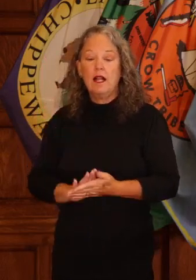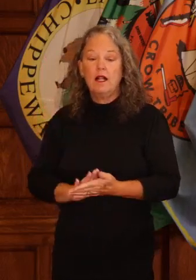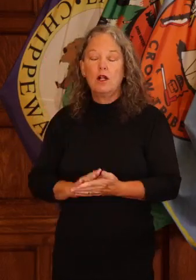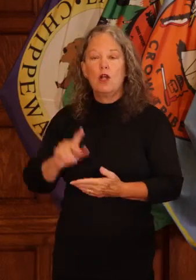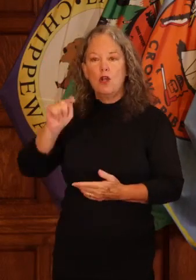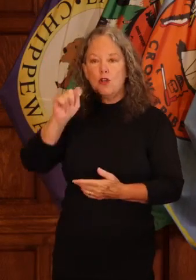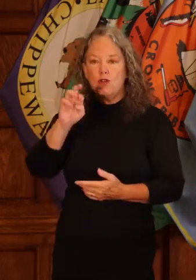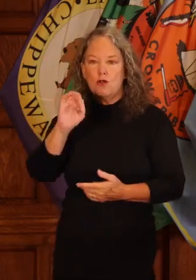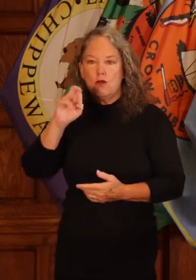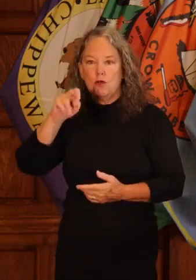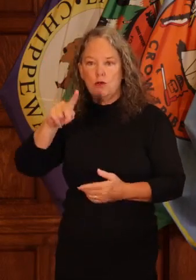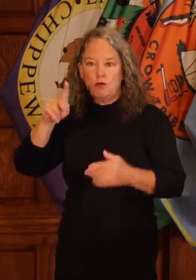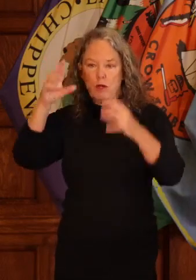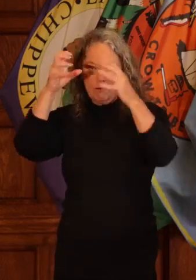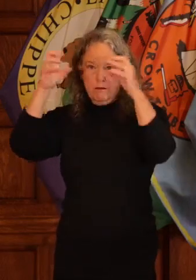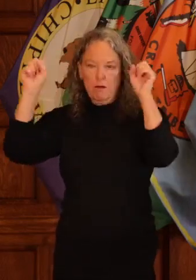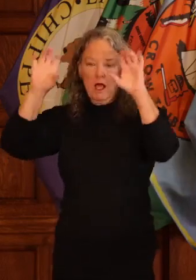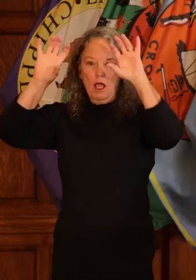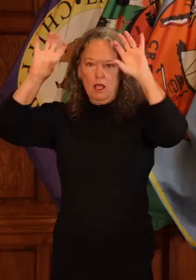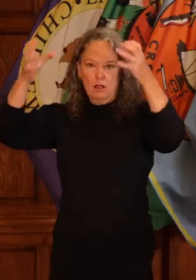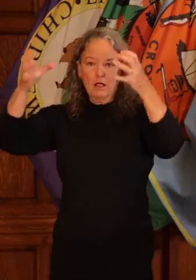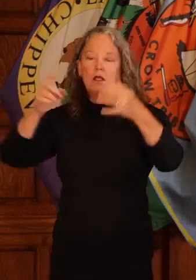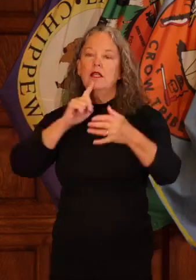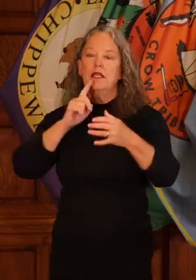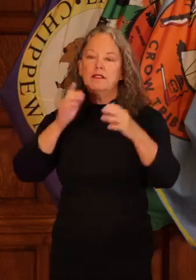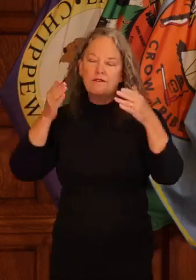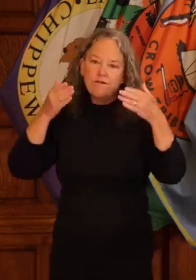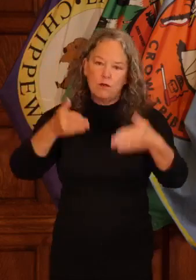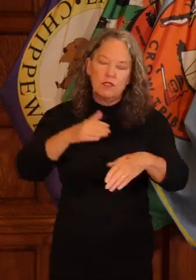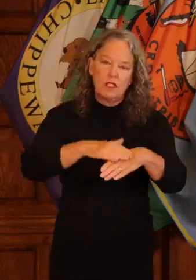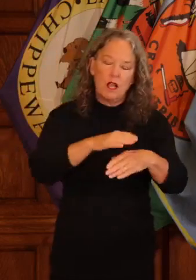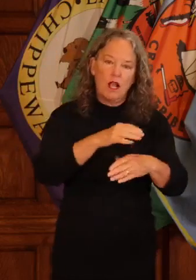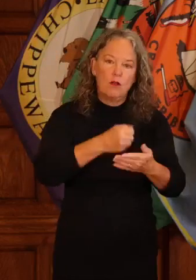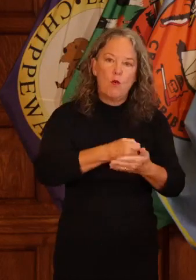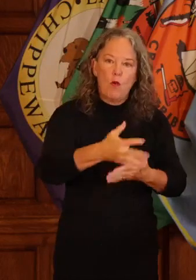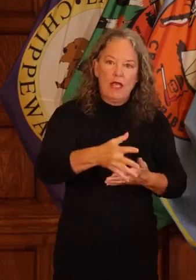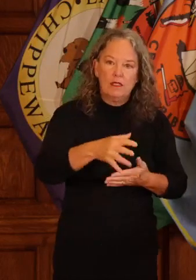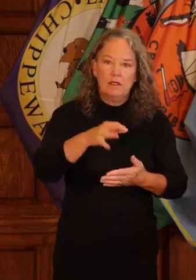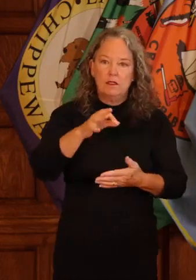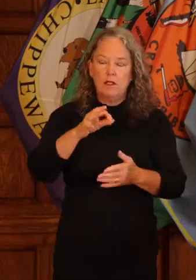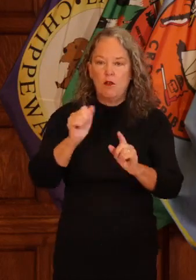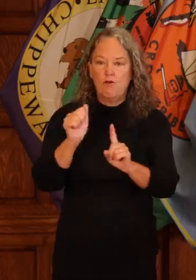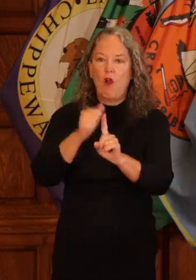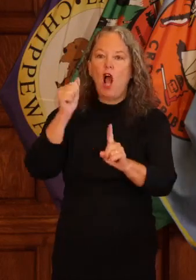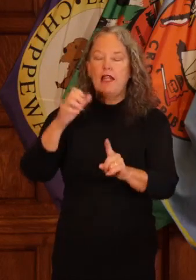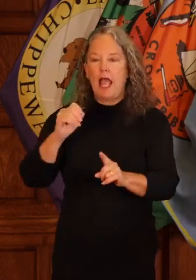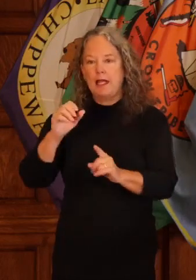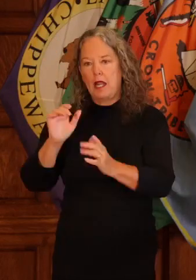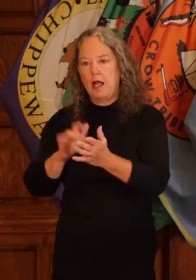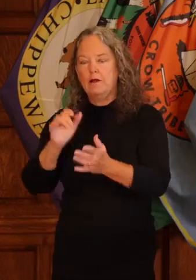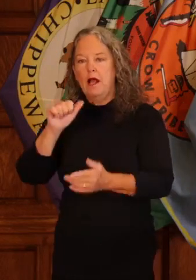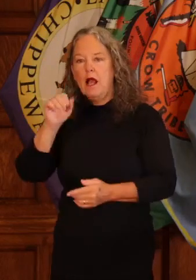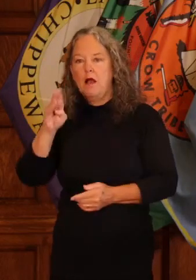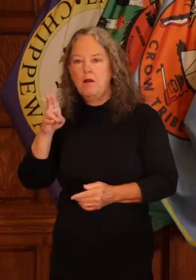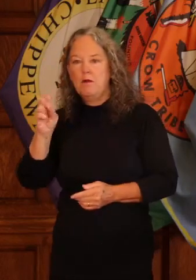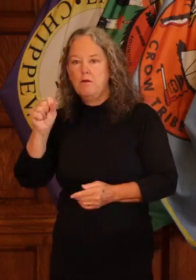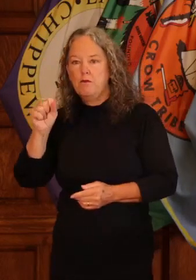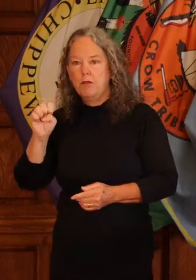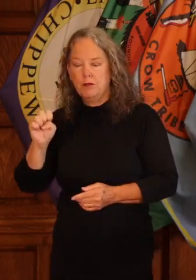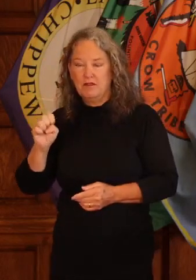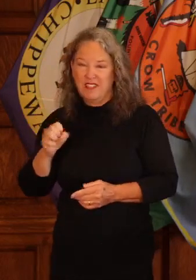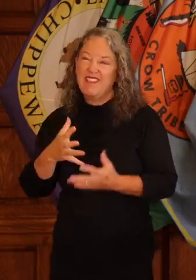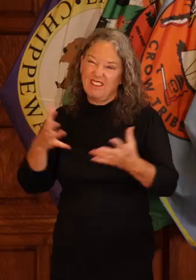Trump administration is primarily focusing on waste, fraud, and abuse, and there's a lot of it. And you can see from the work that's being done,